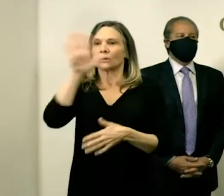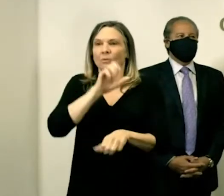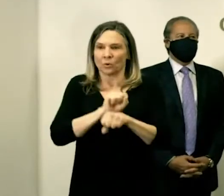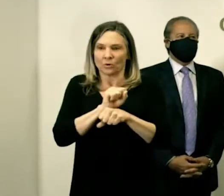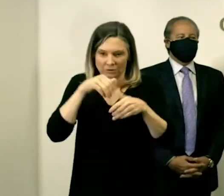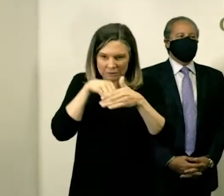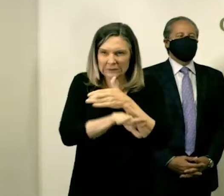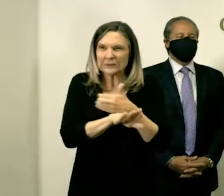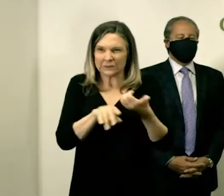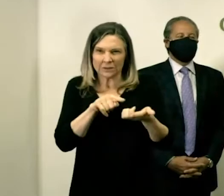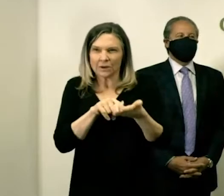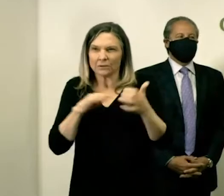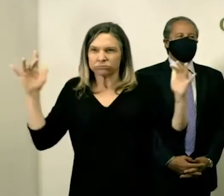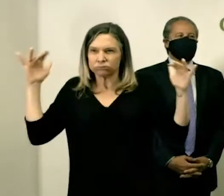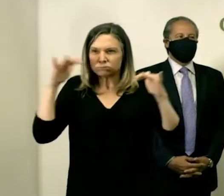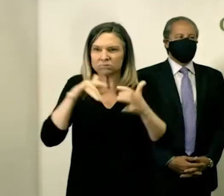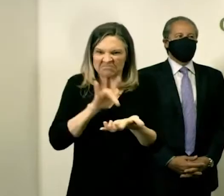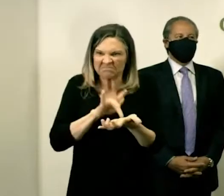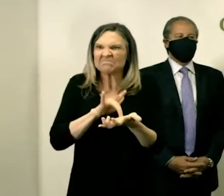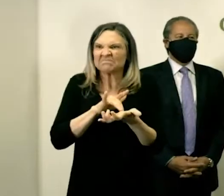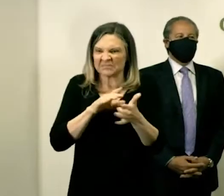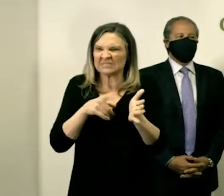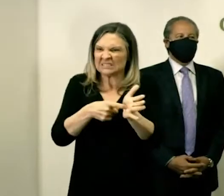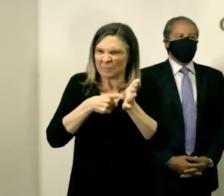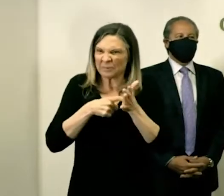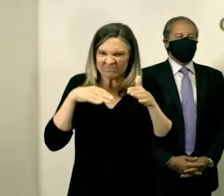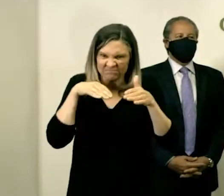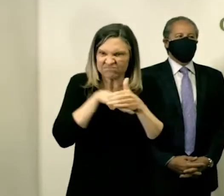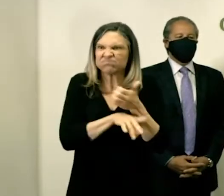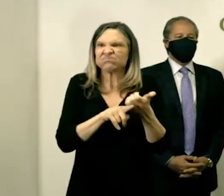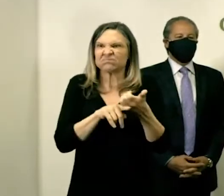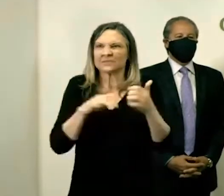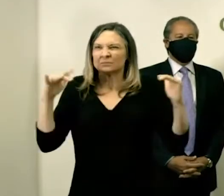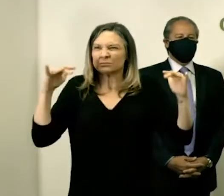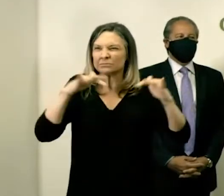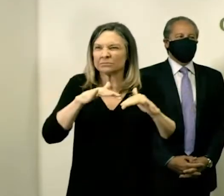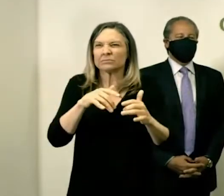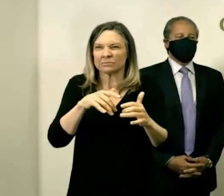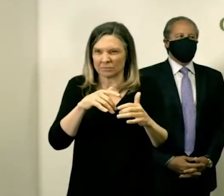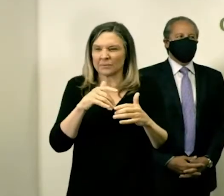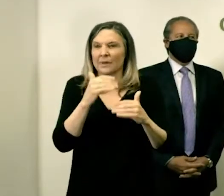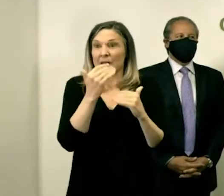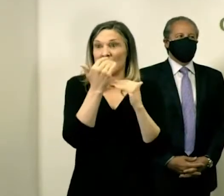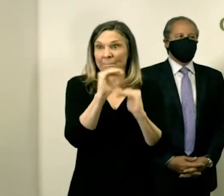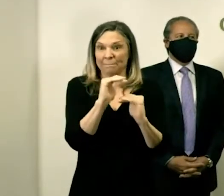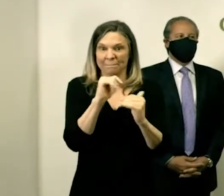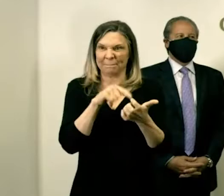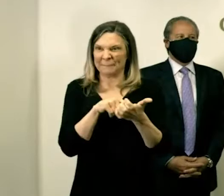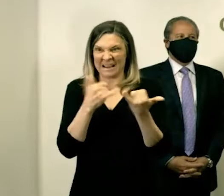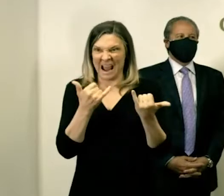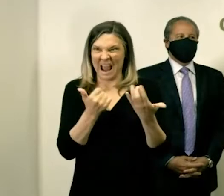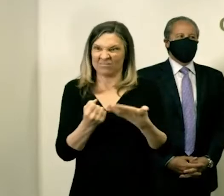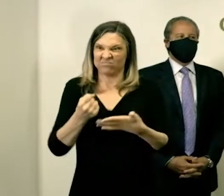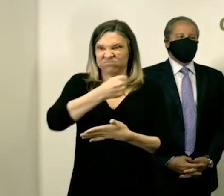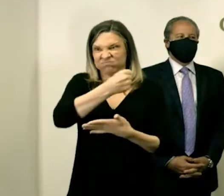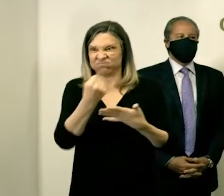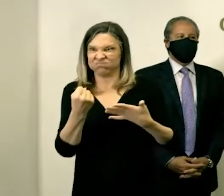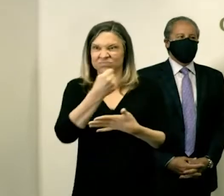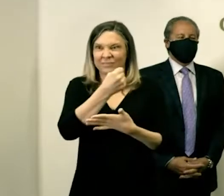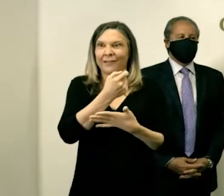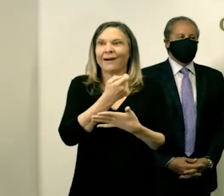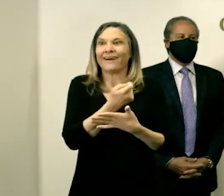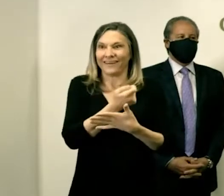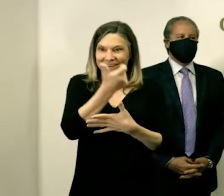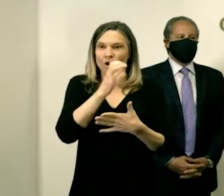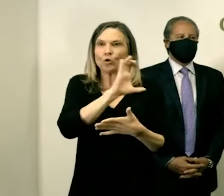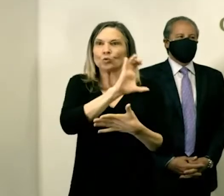access and demand once that limitation as it relates to the current tiering is lifted. That said, Mr.